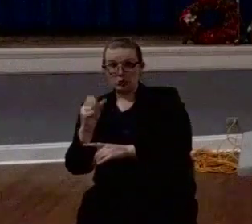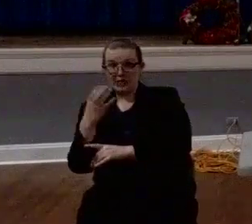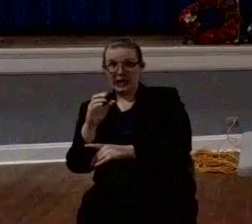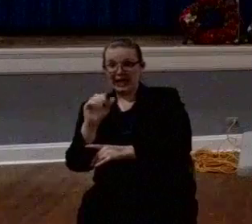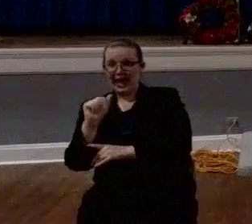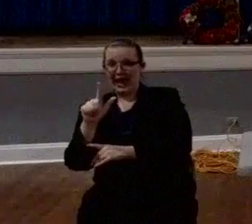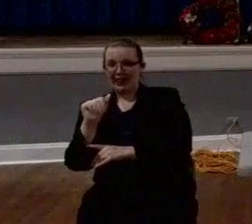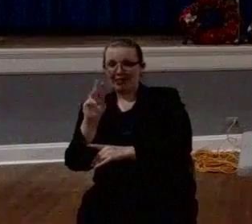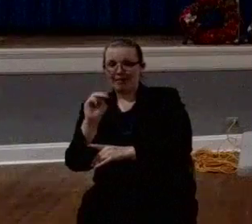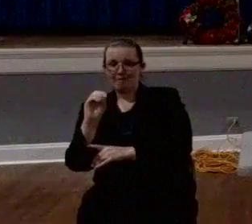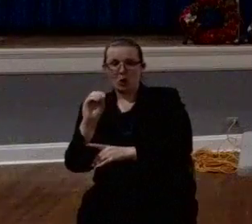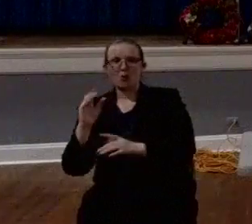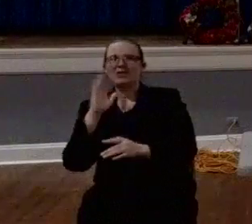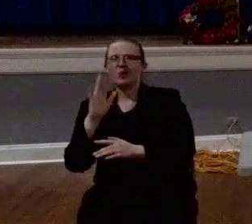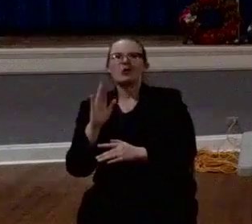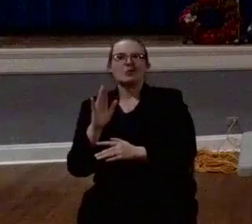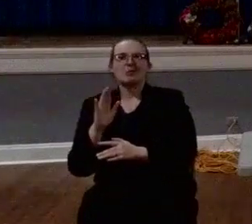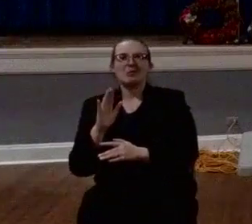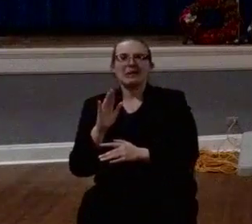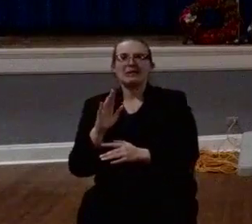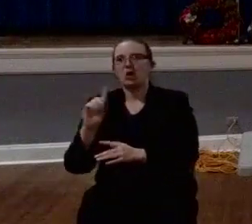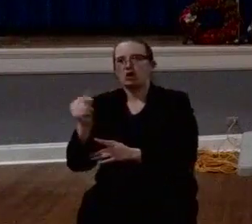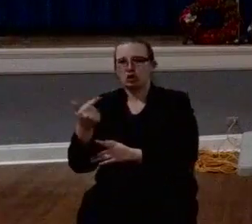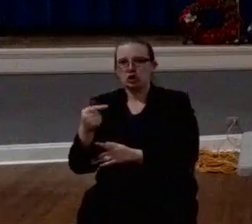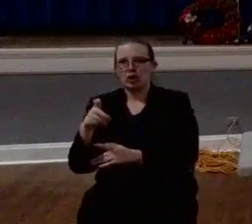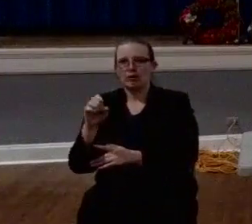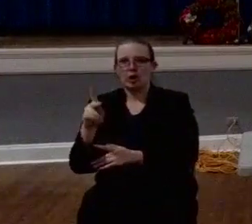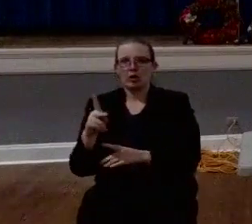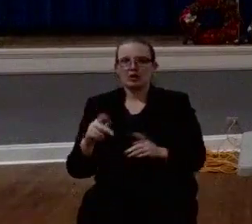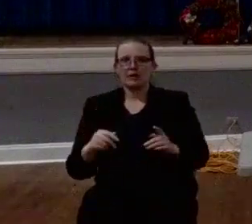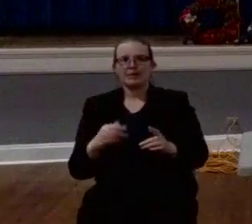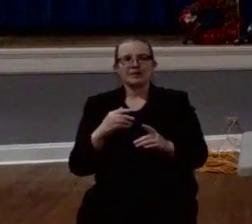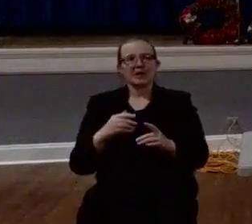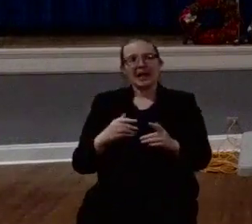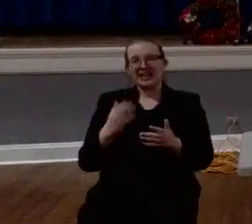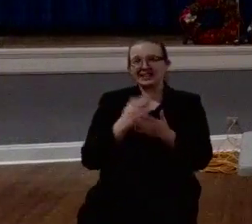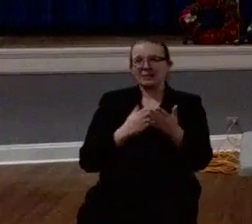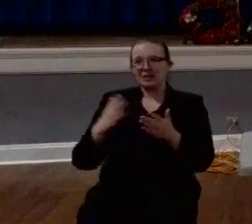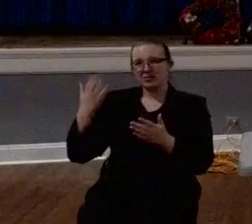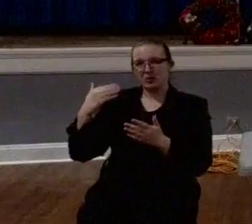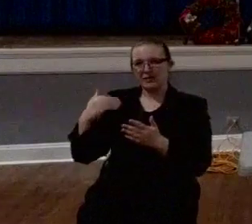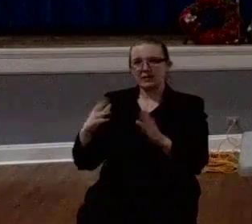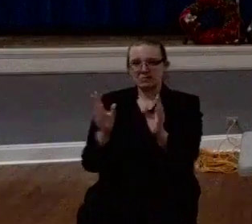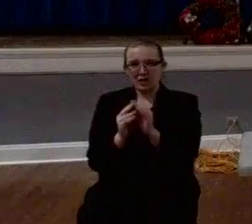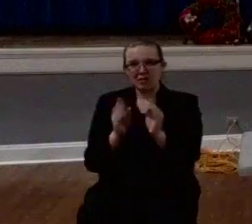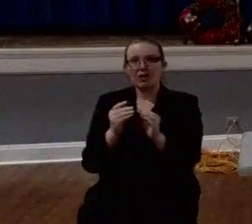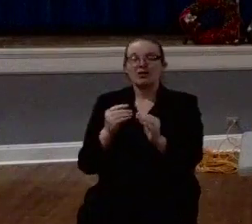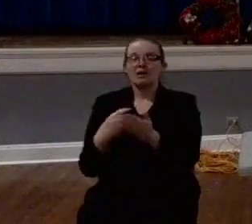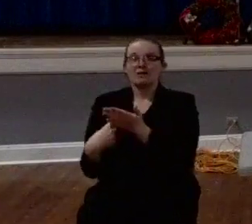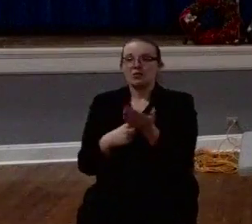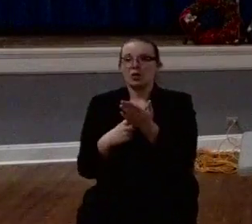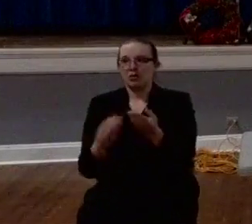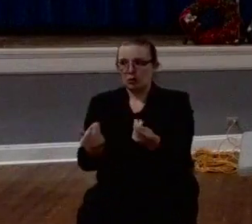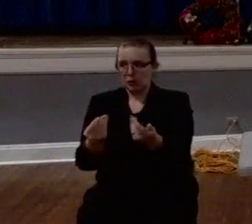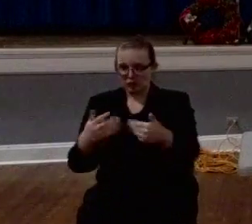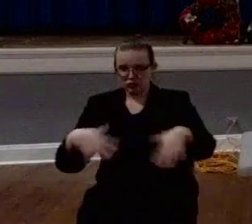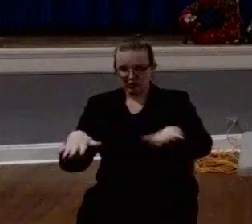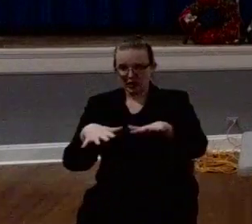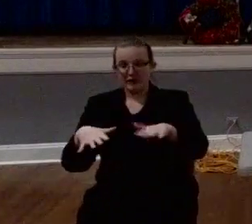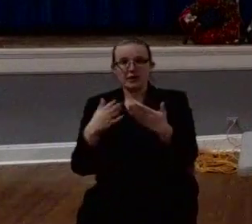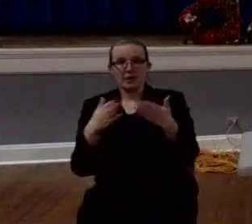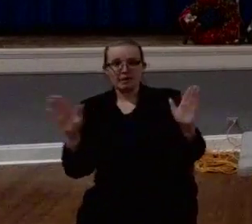happen. And the only thing I'd add to that, I think Dunaway's done a good job. I mean, in some of the early meetings, they talked about consider the location of this